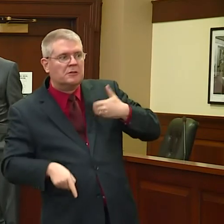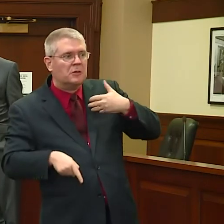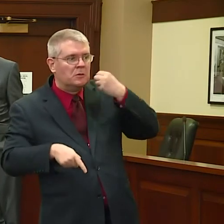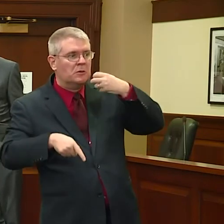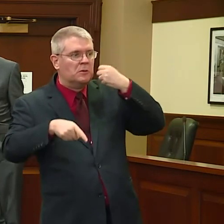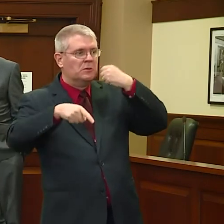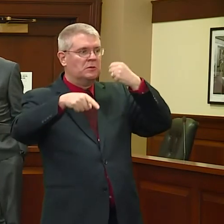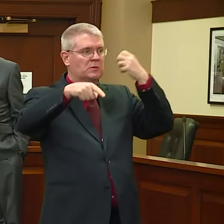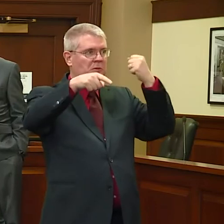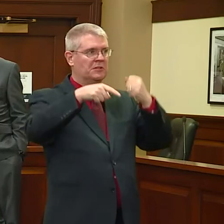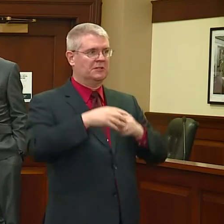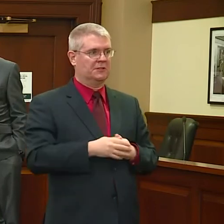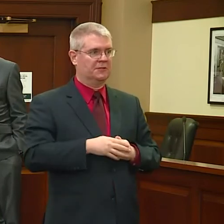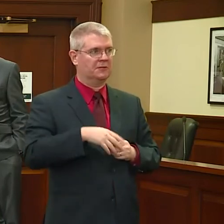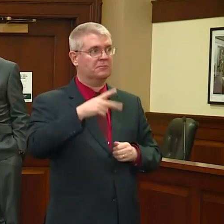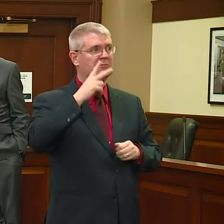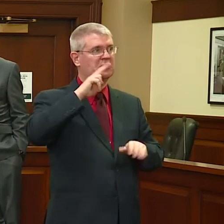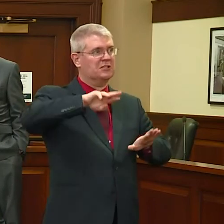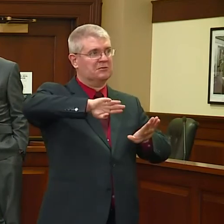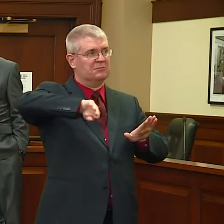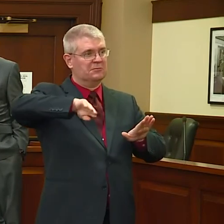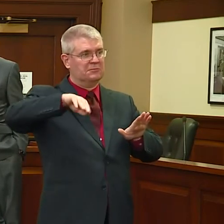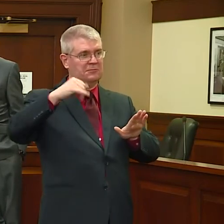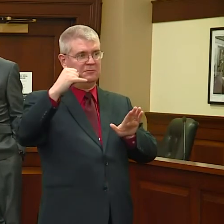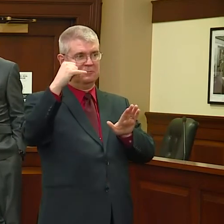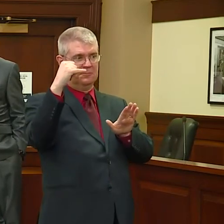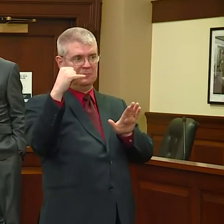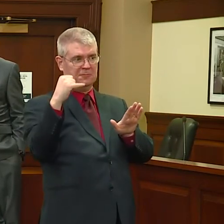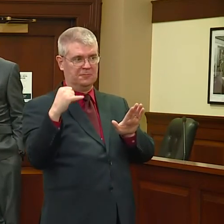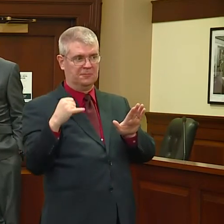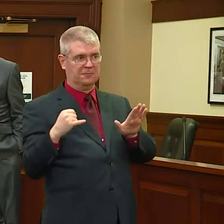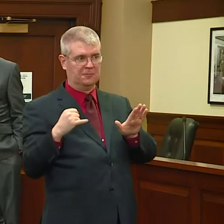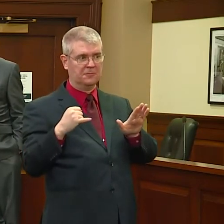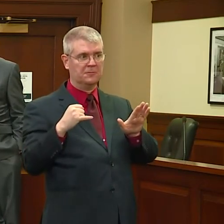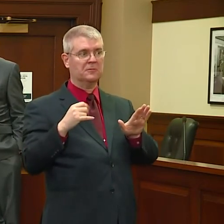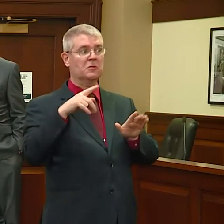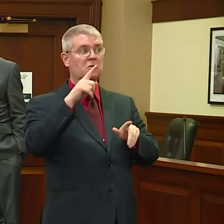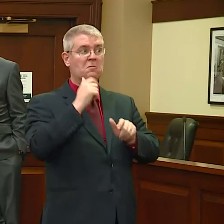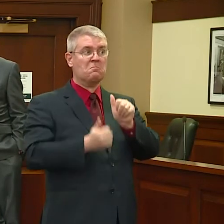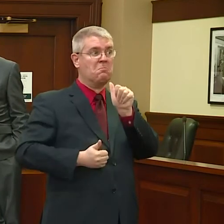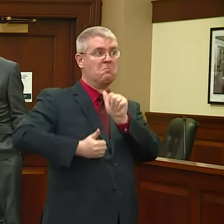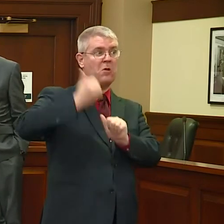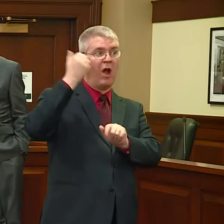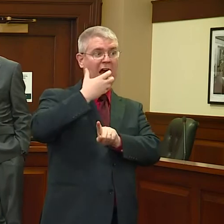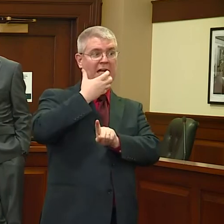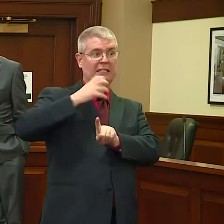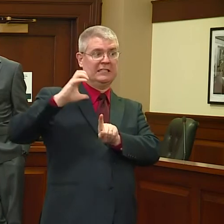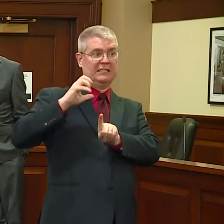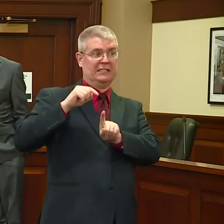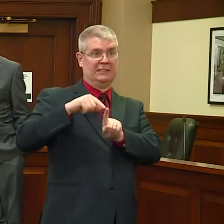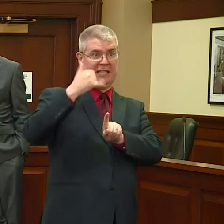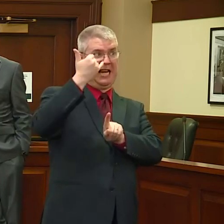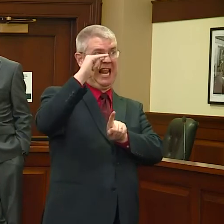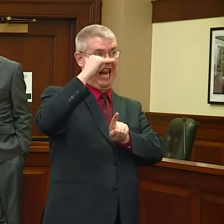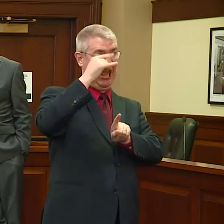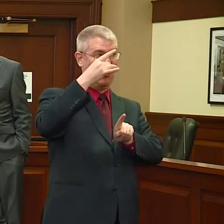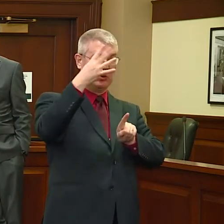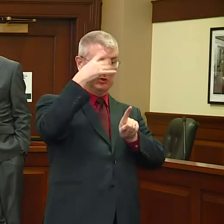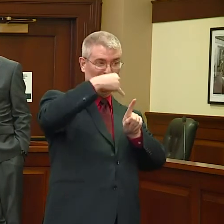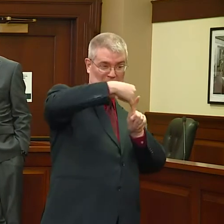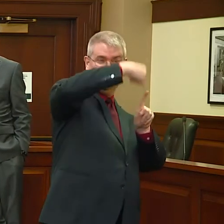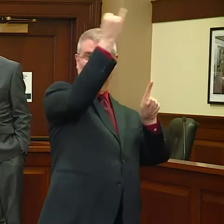the age group of 18 to 29 years of age is that yellow line way on the top there. And